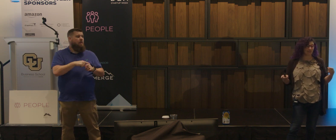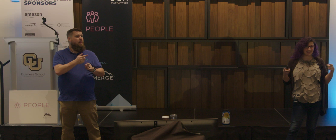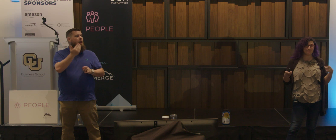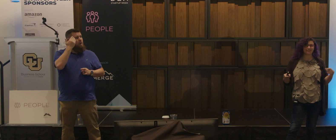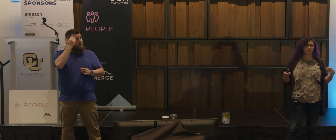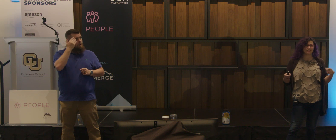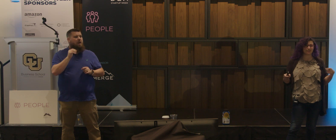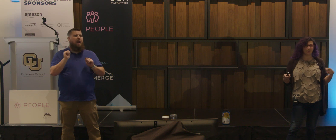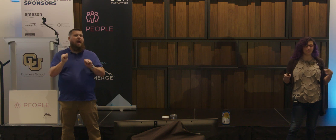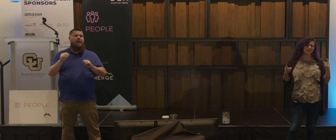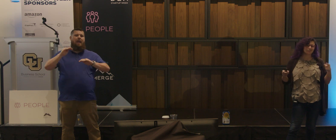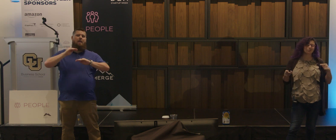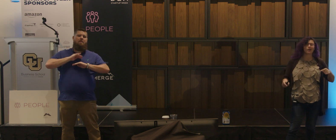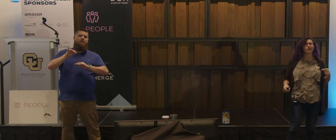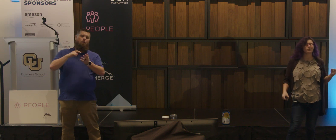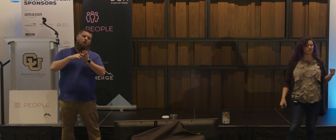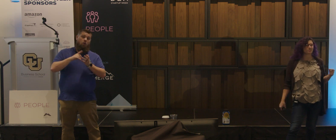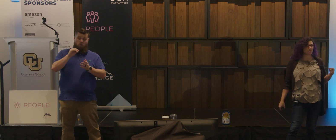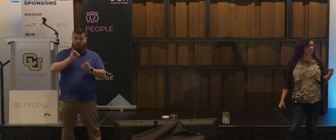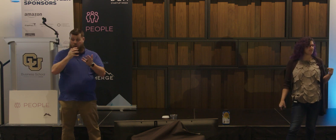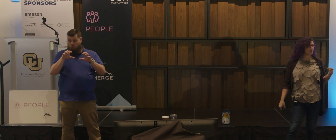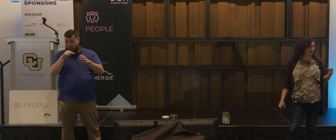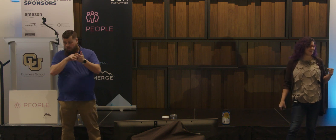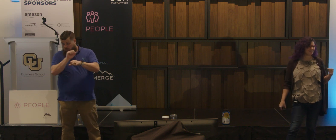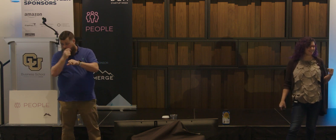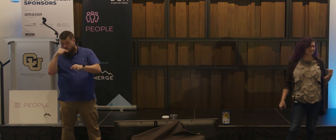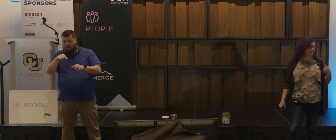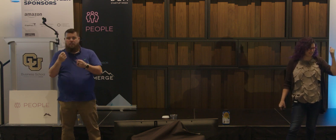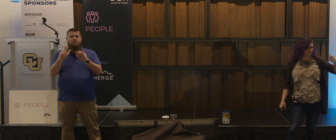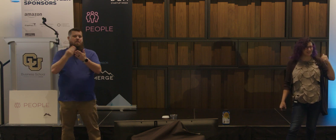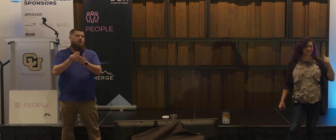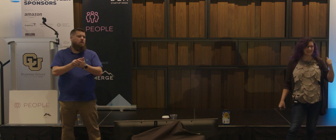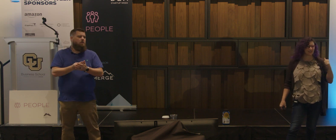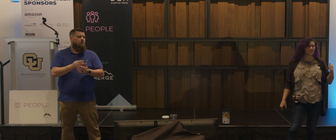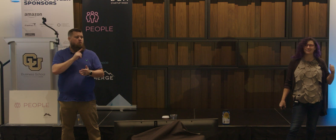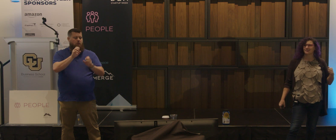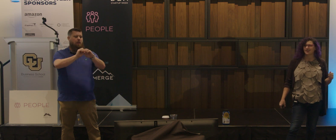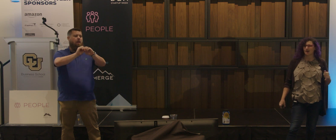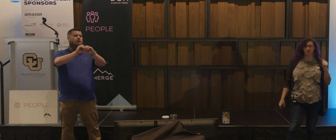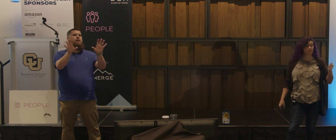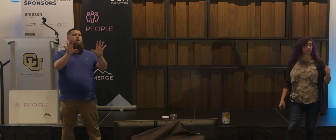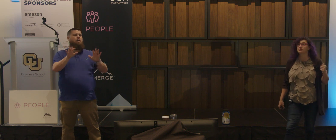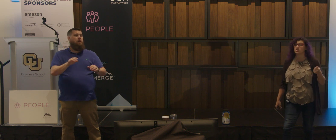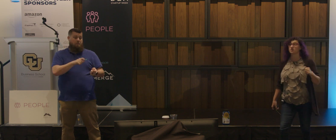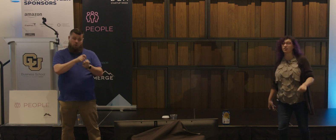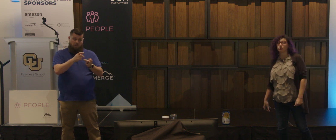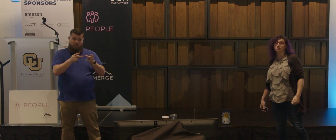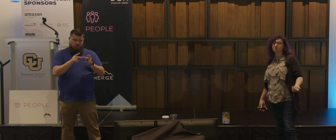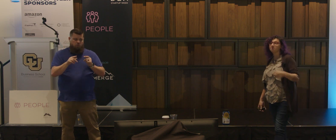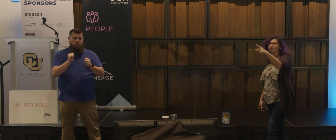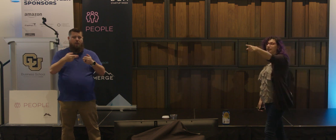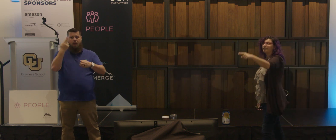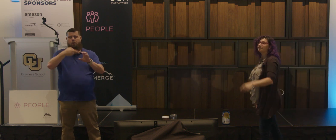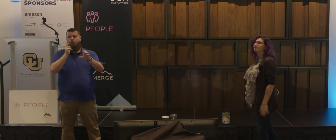then they know they can make that criteria of, do I want to do this job for this amount of money? They have that really clear, particularly in a position with high